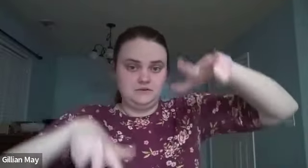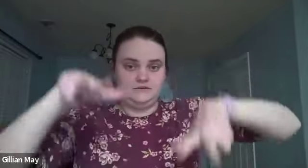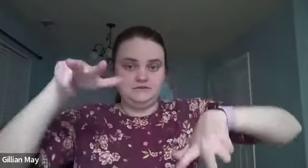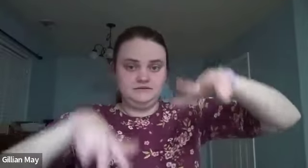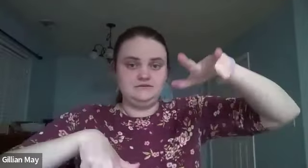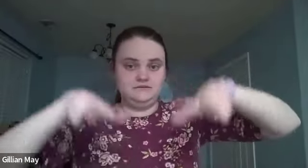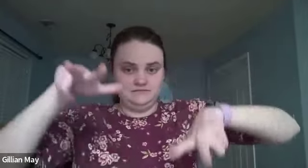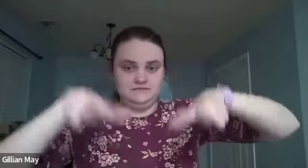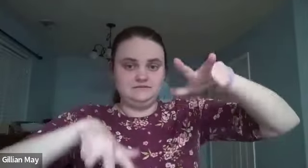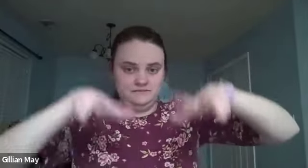awkward.